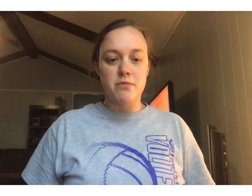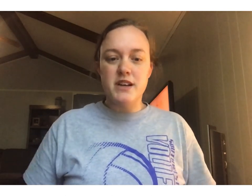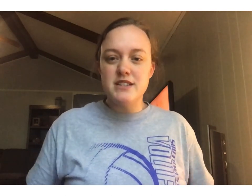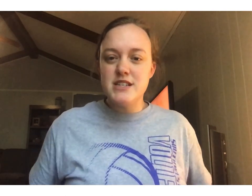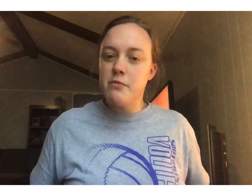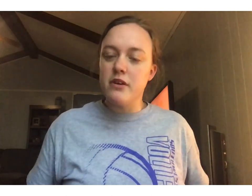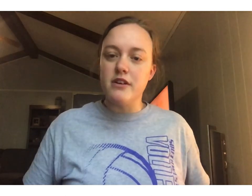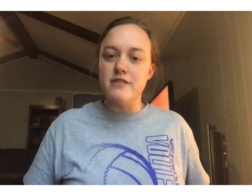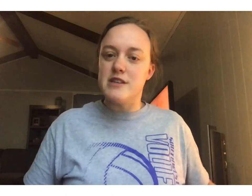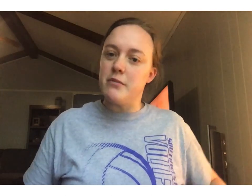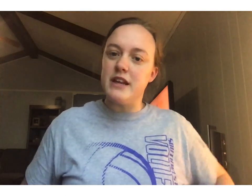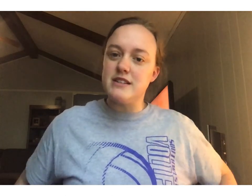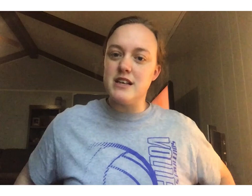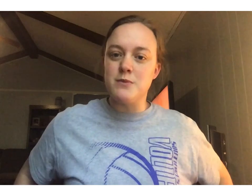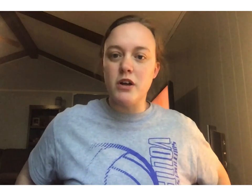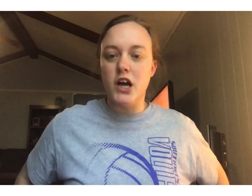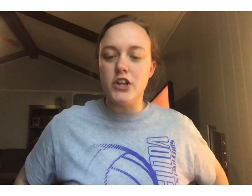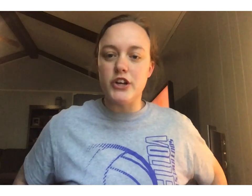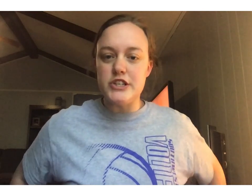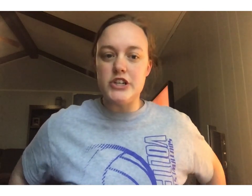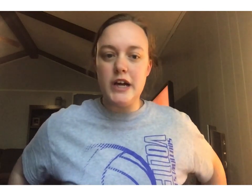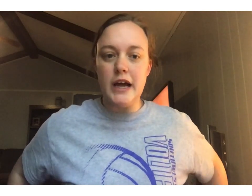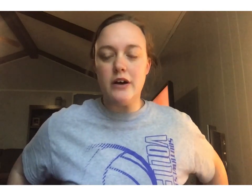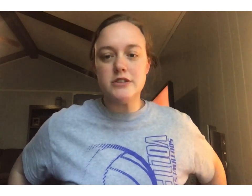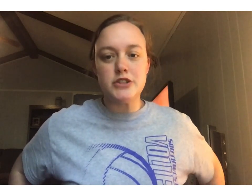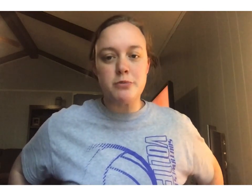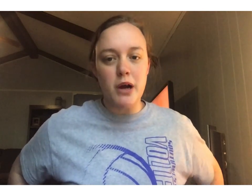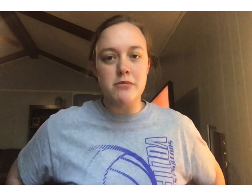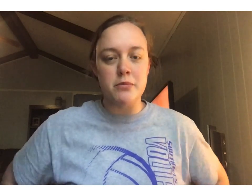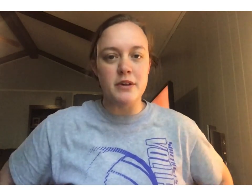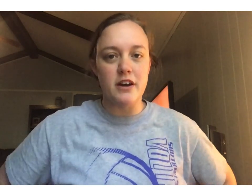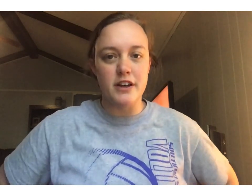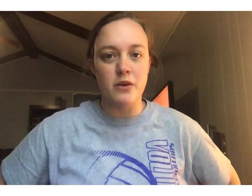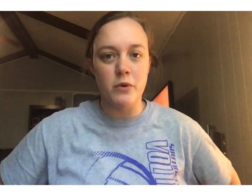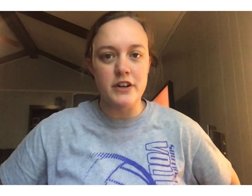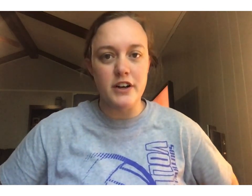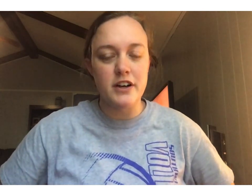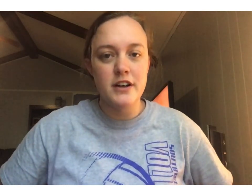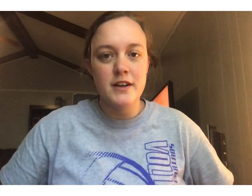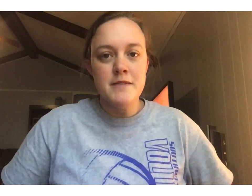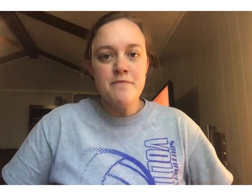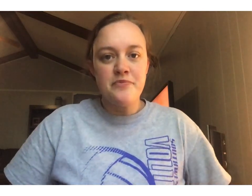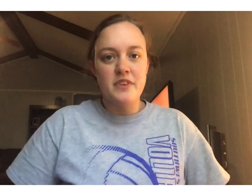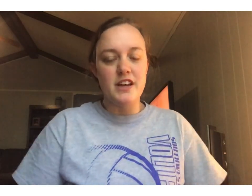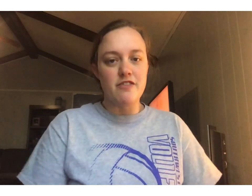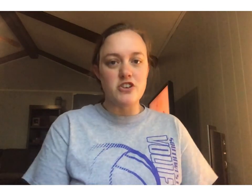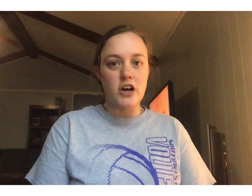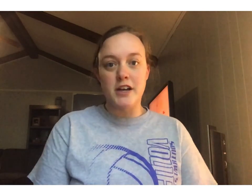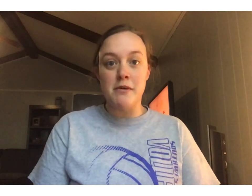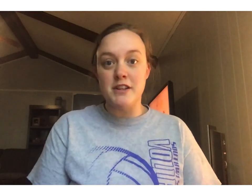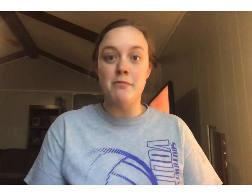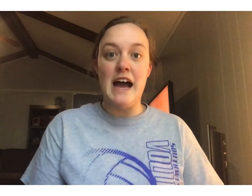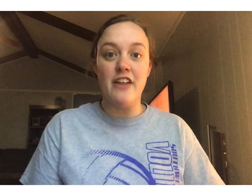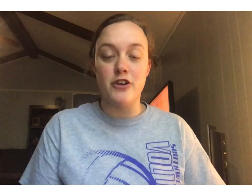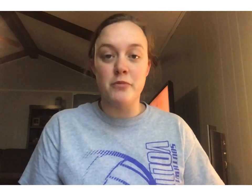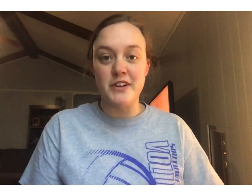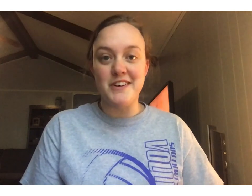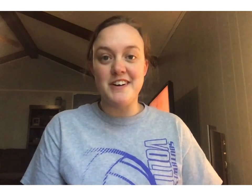Because typically if somebody says, what color is your house, you're probably not going to wonder if they're talking about the bathroom or